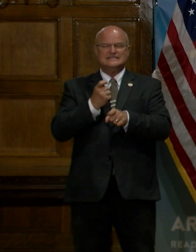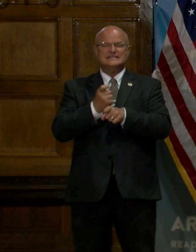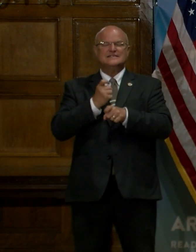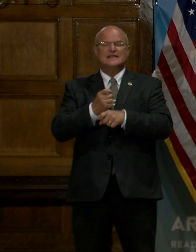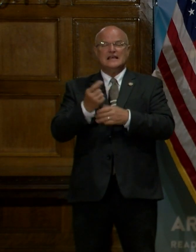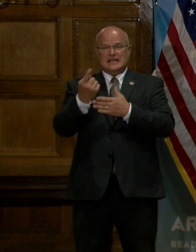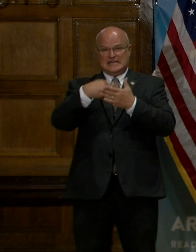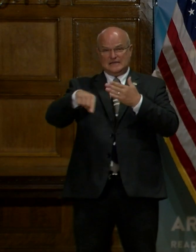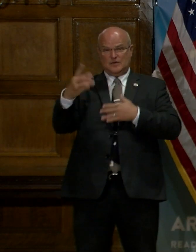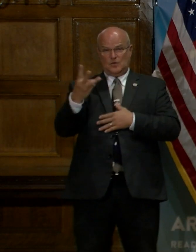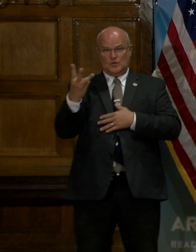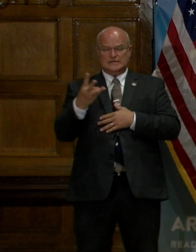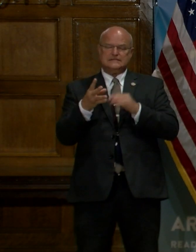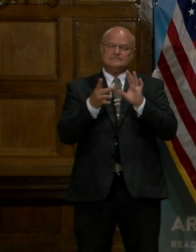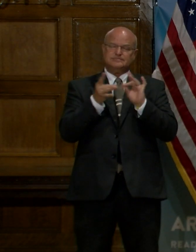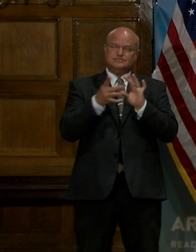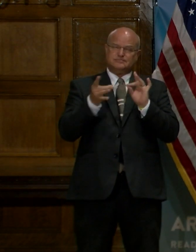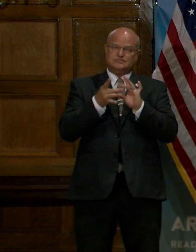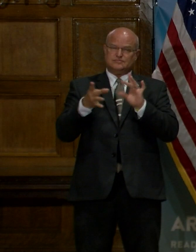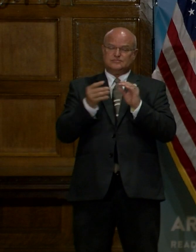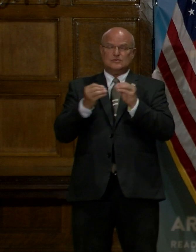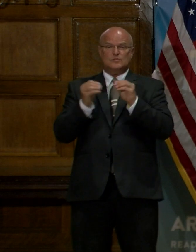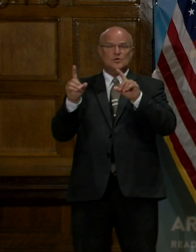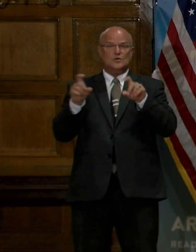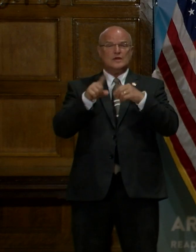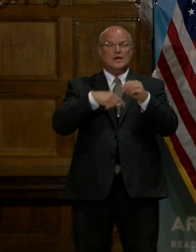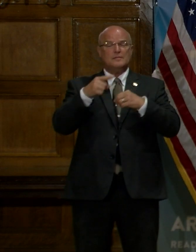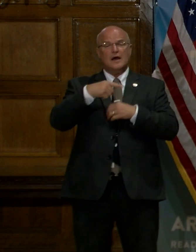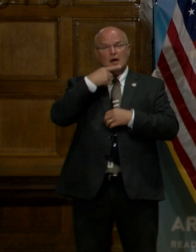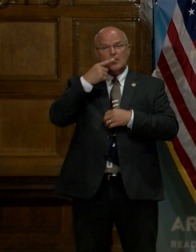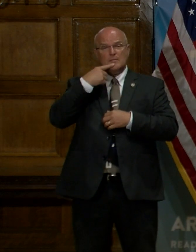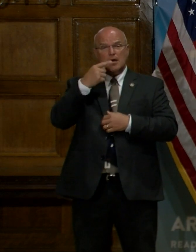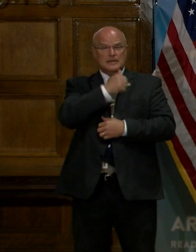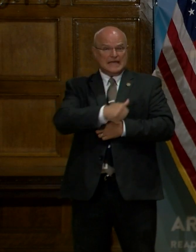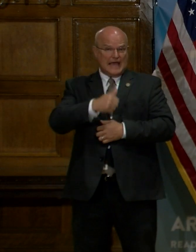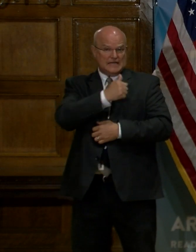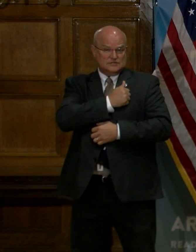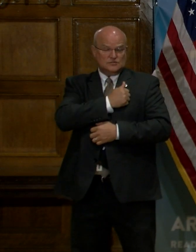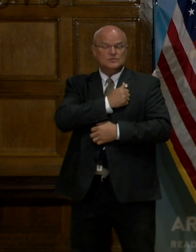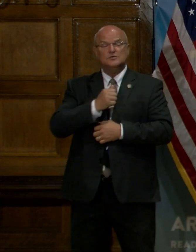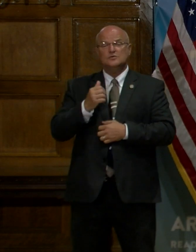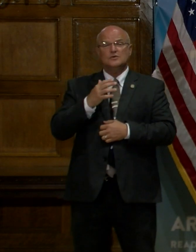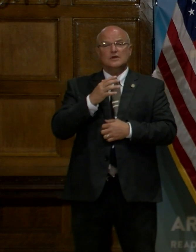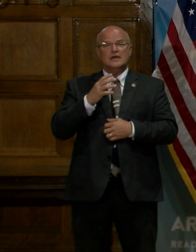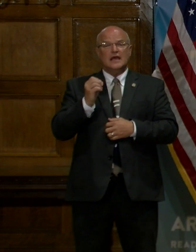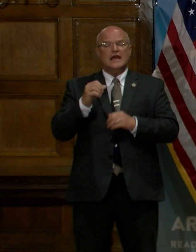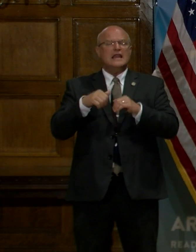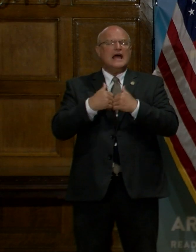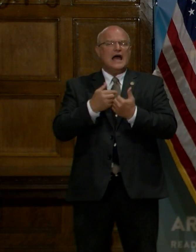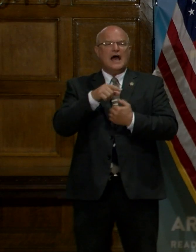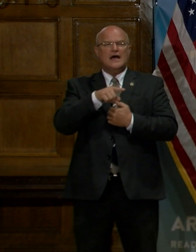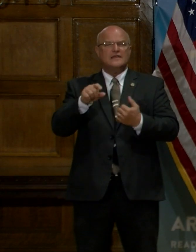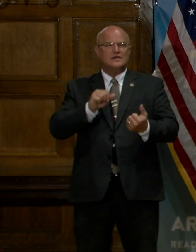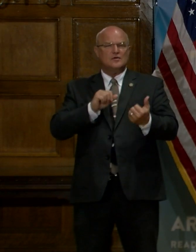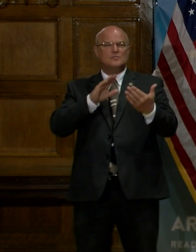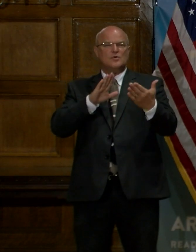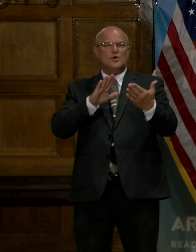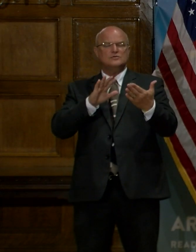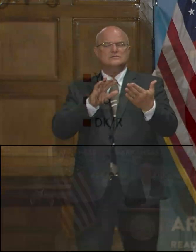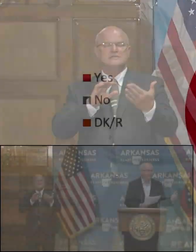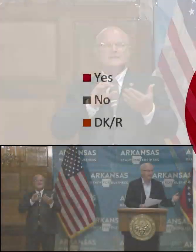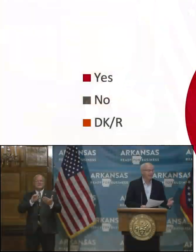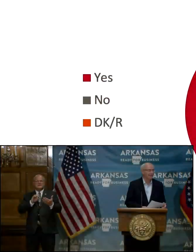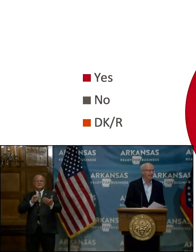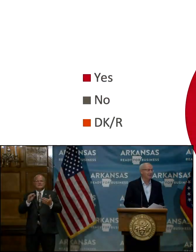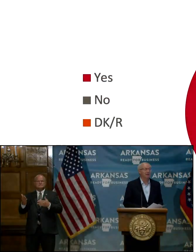we're going to next Wednesday go through a lot more questions about public attitudes and how they're approaching the